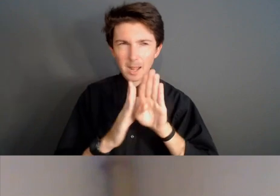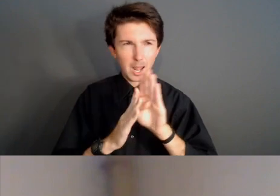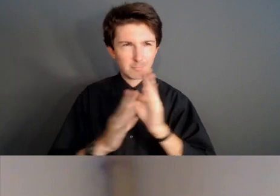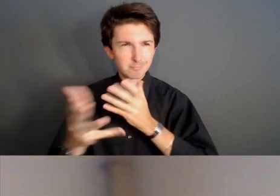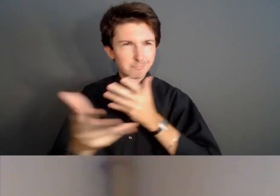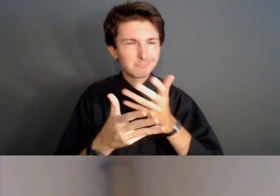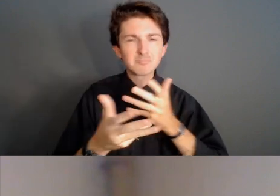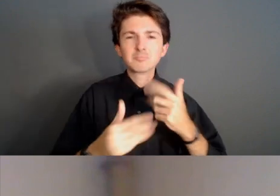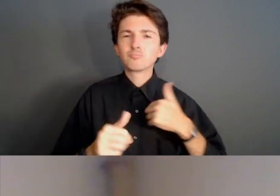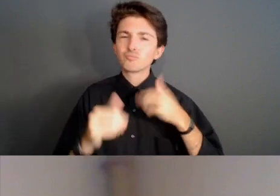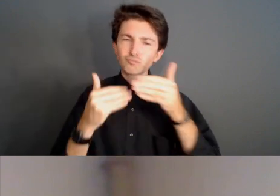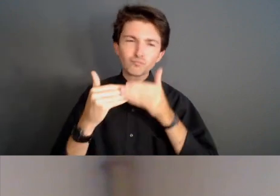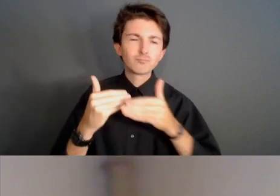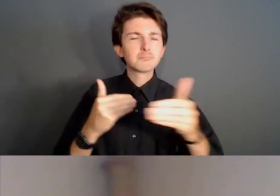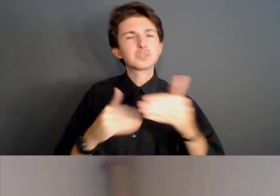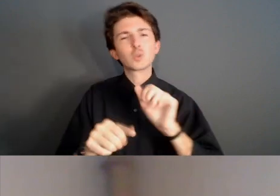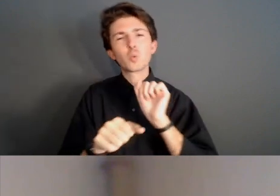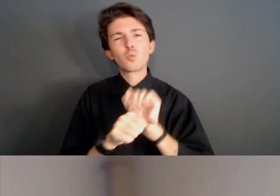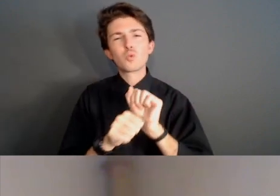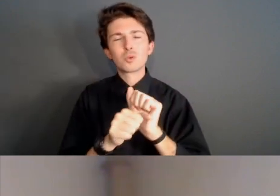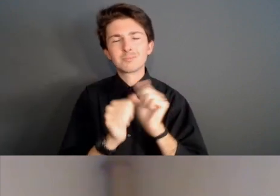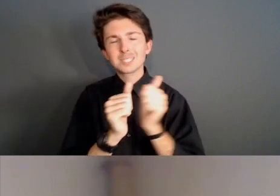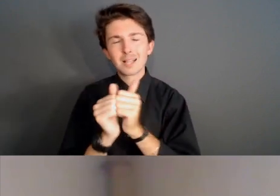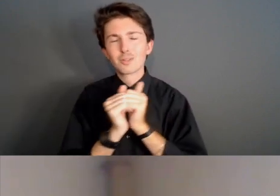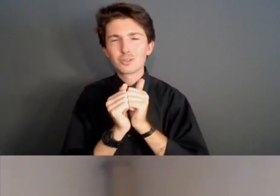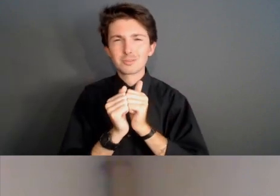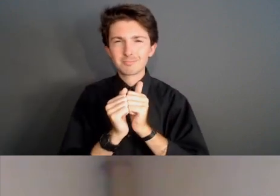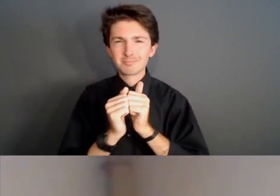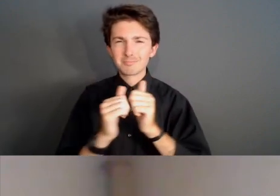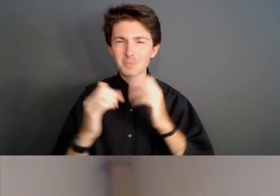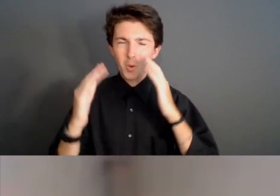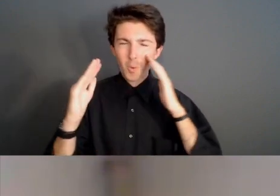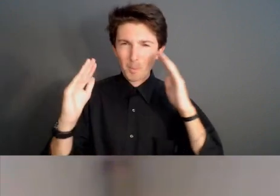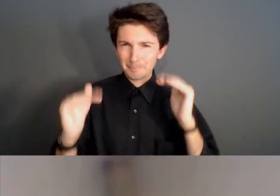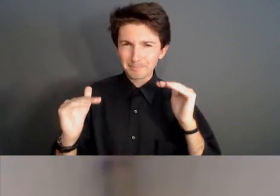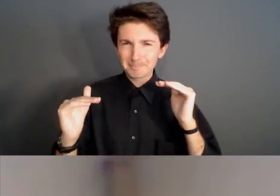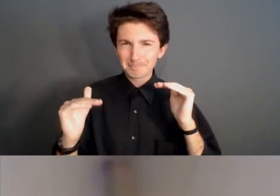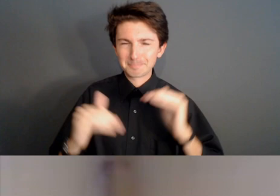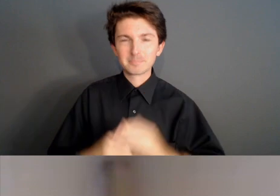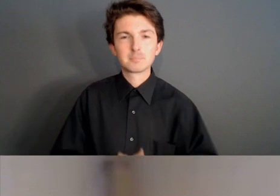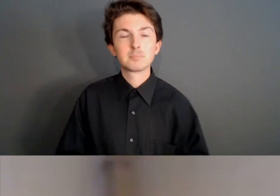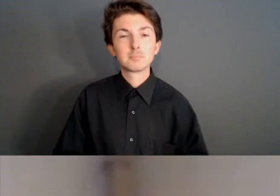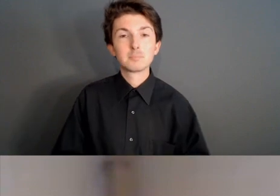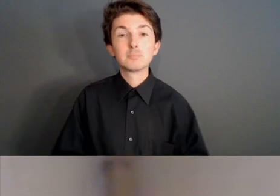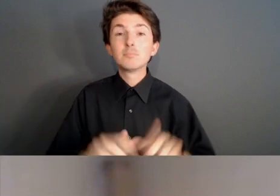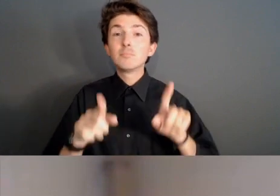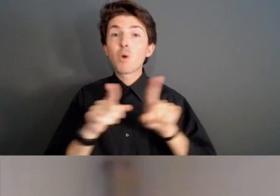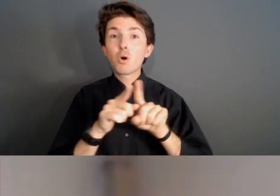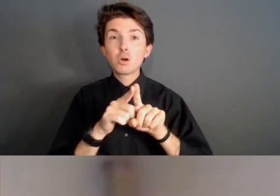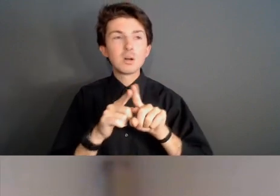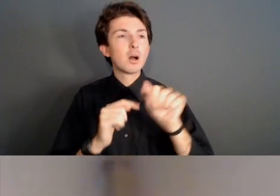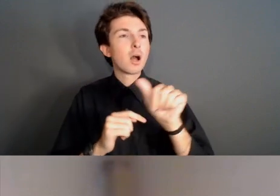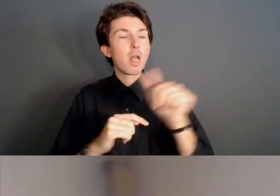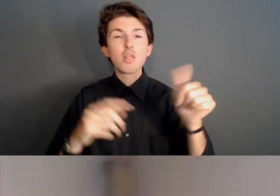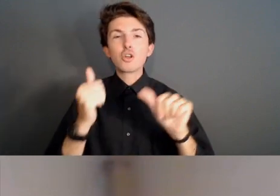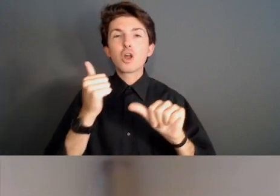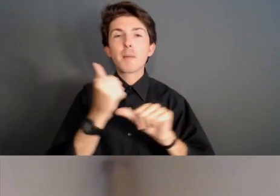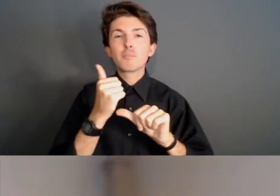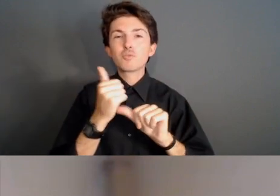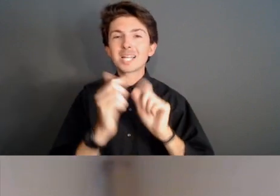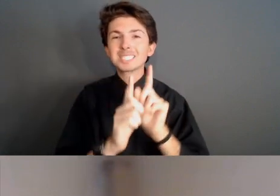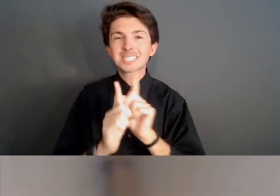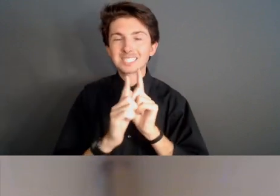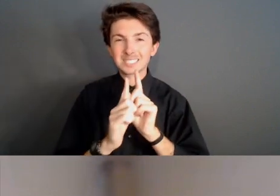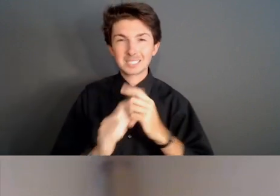for the remainder of my career. But most of all, it introduced me to other apprentices who I once called